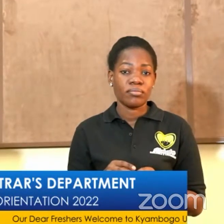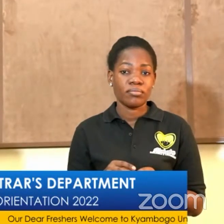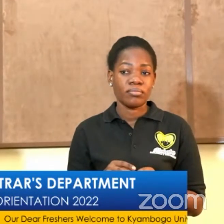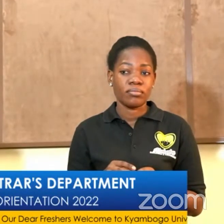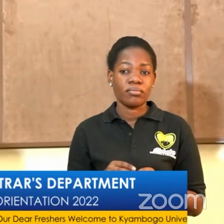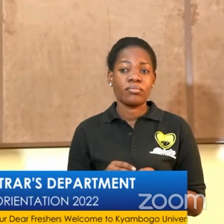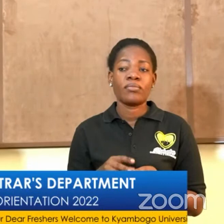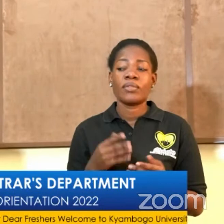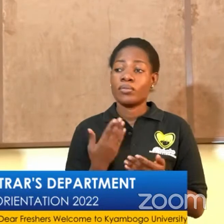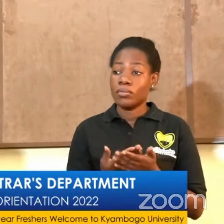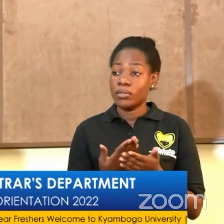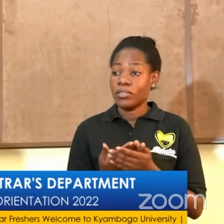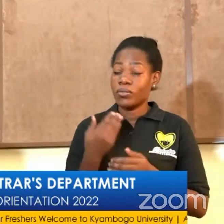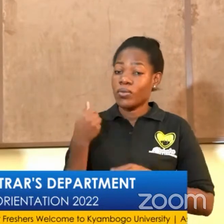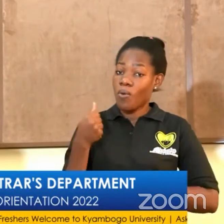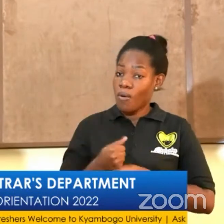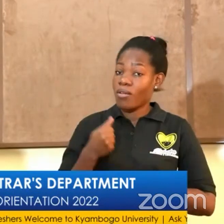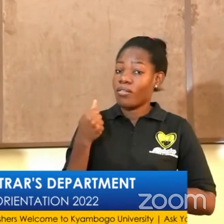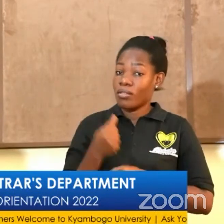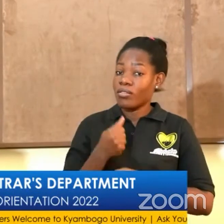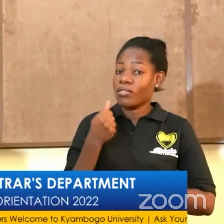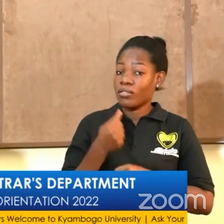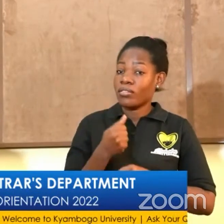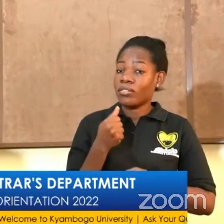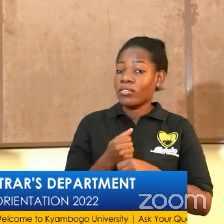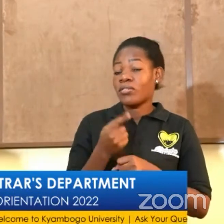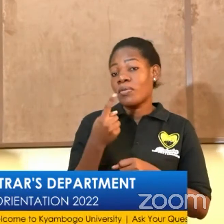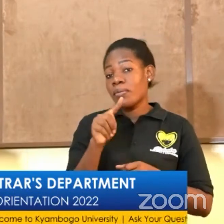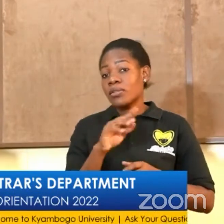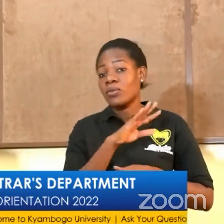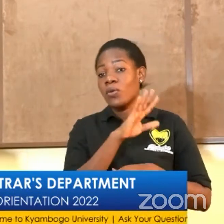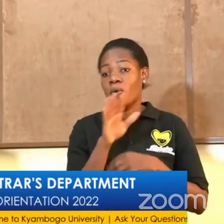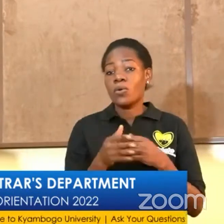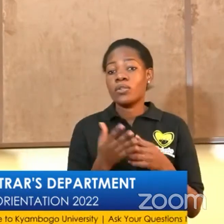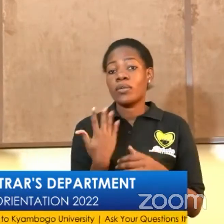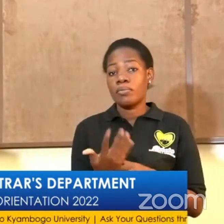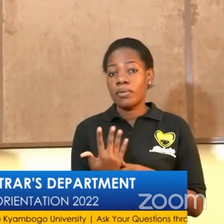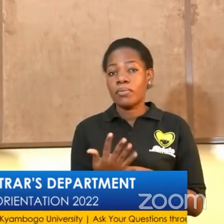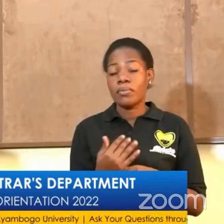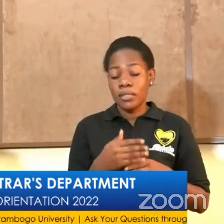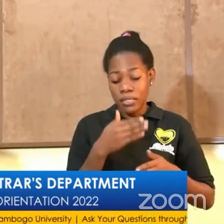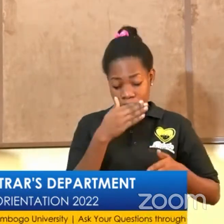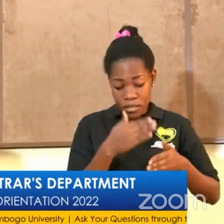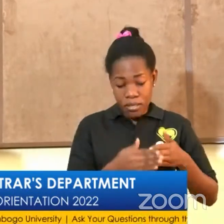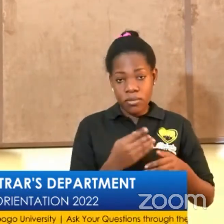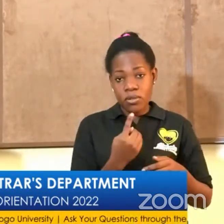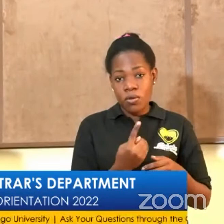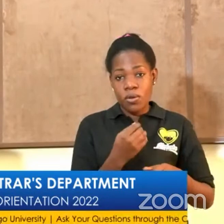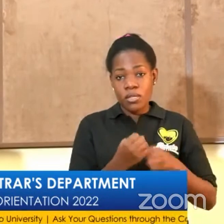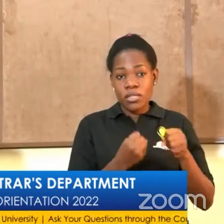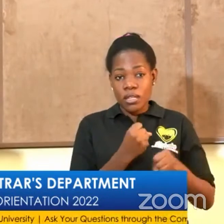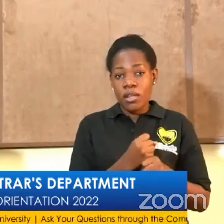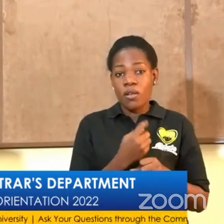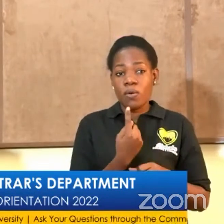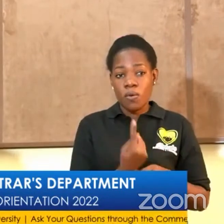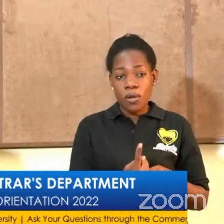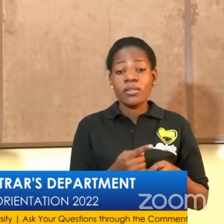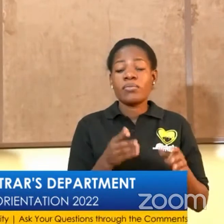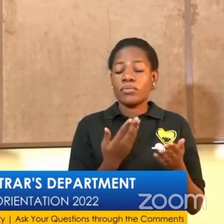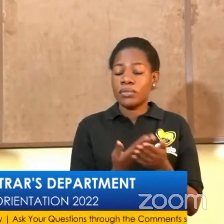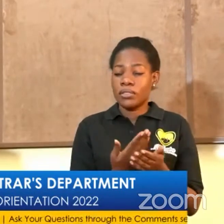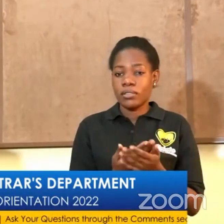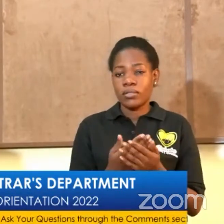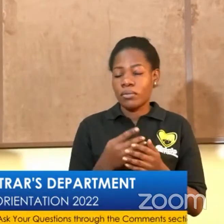So work very hard and pass all your papers in year 1, semester 1, and pass them